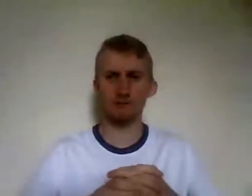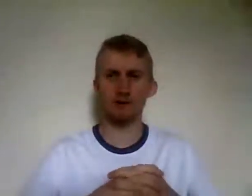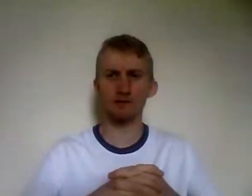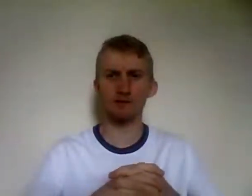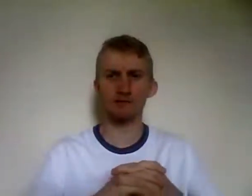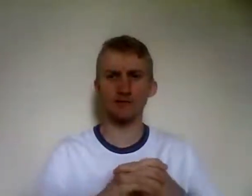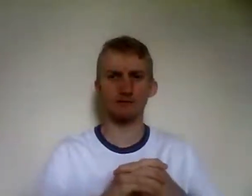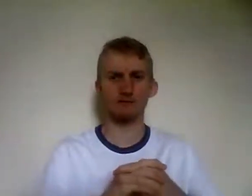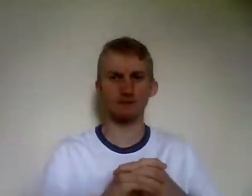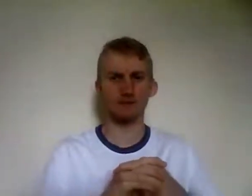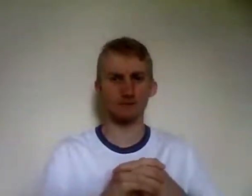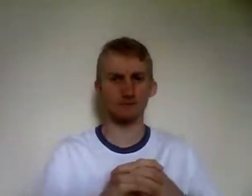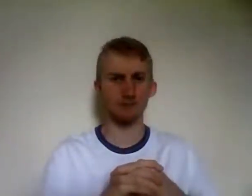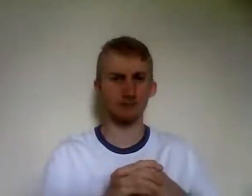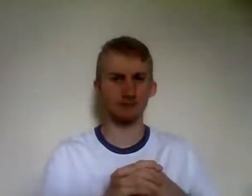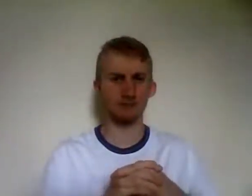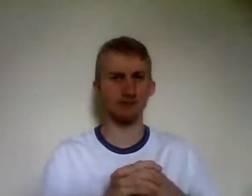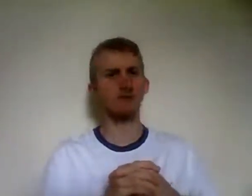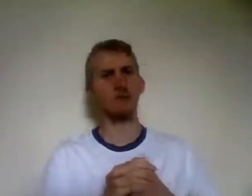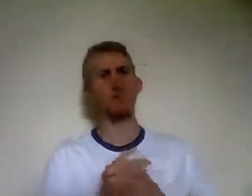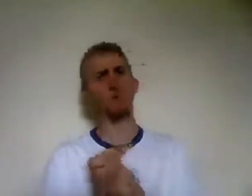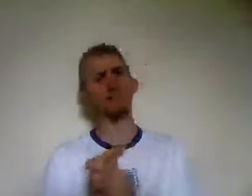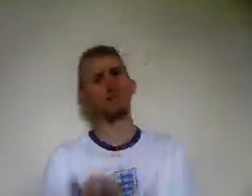Barnett for £800,000 and